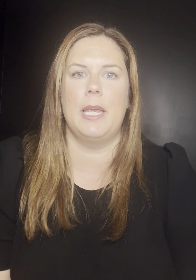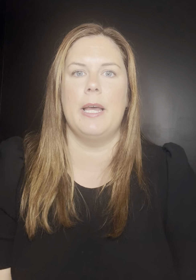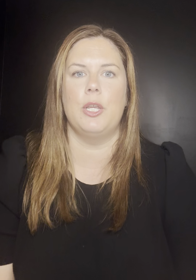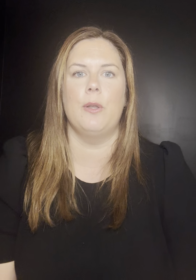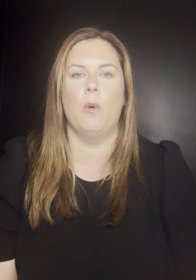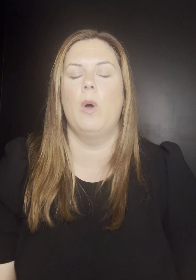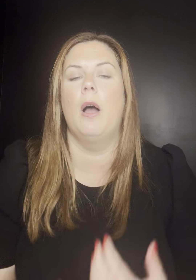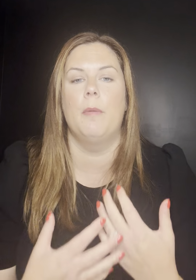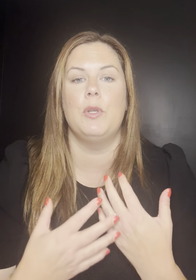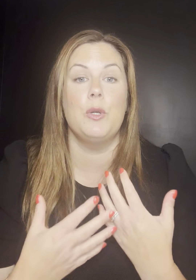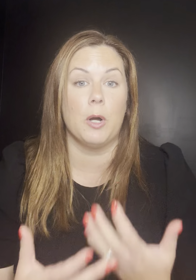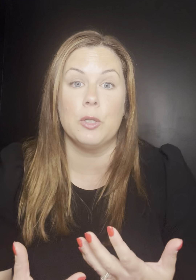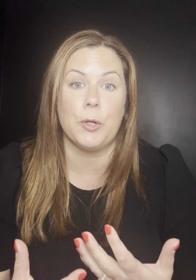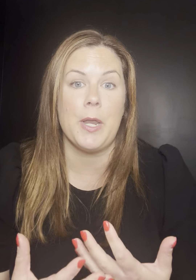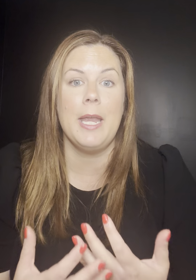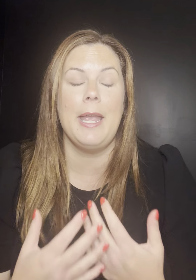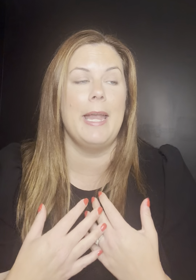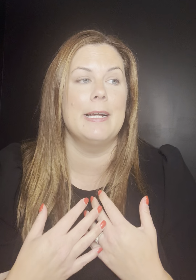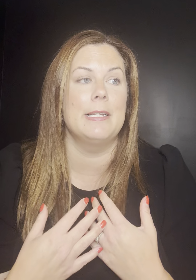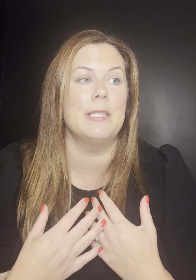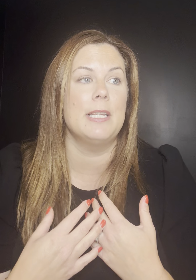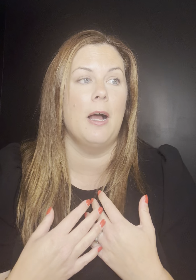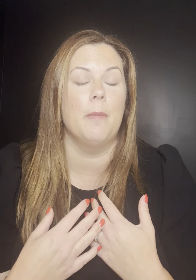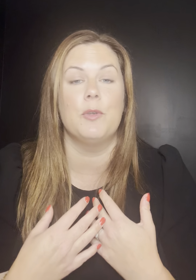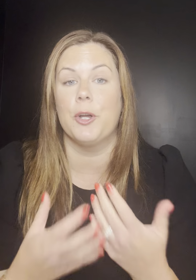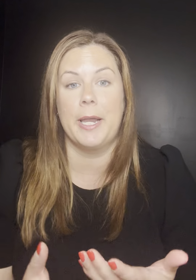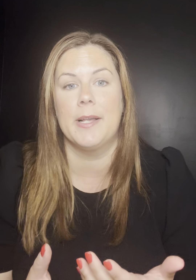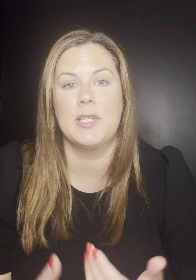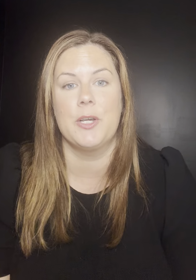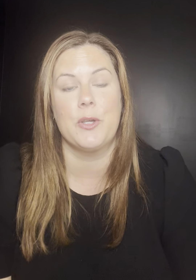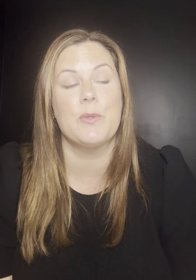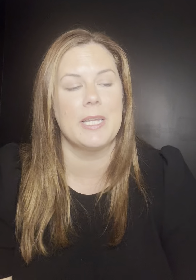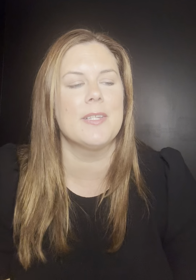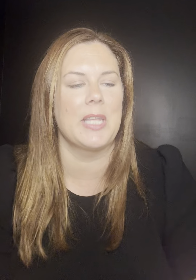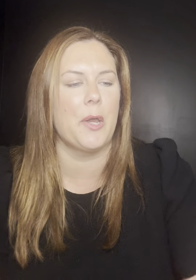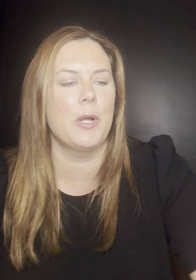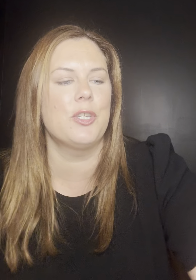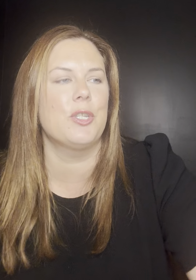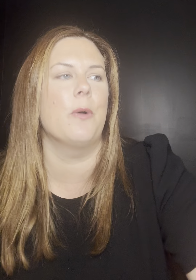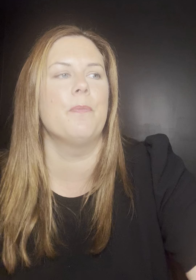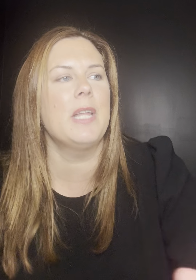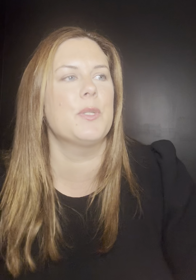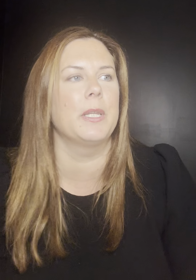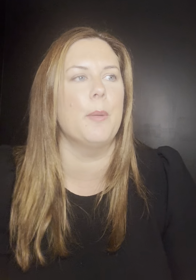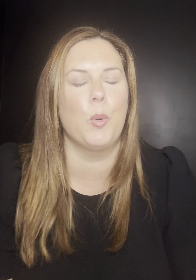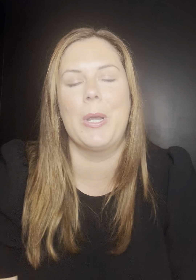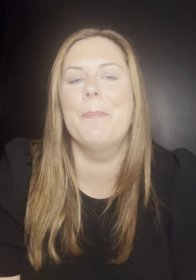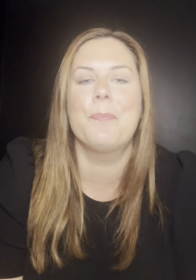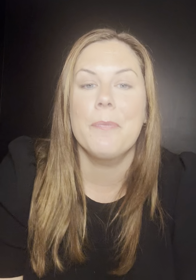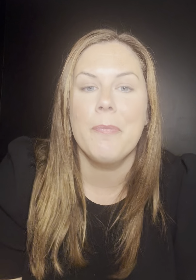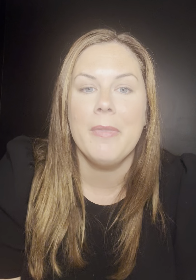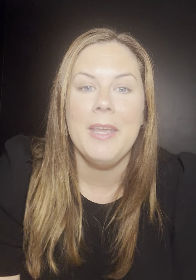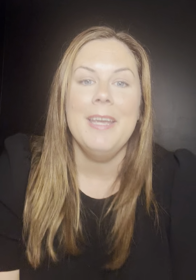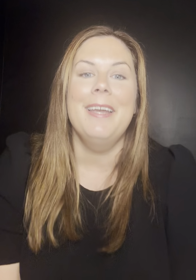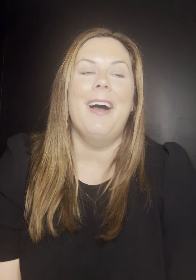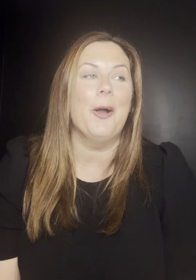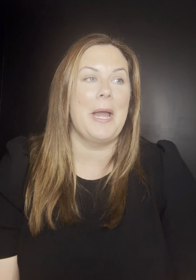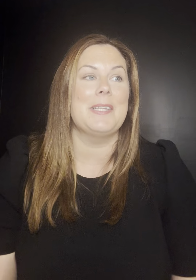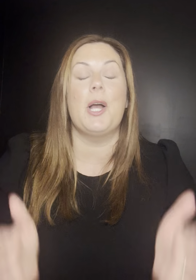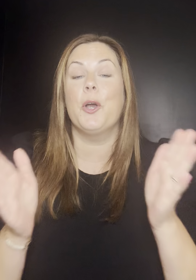that, you are learning and you're a guest here using this language. So that's really important. All right, are you